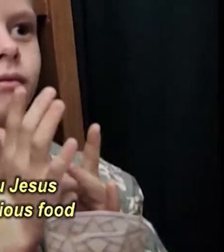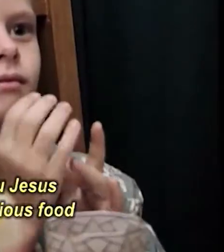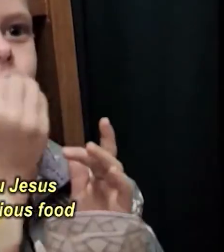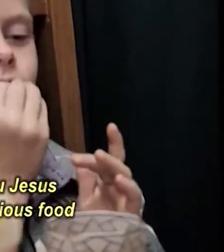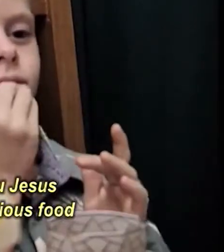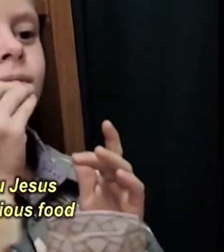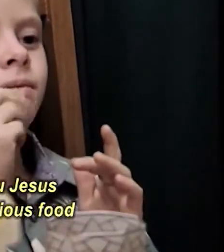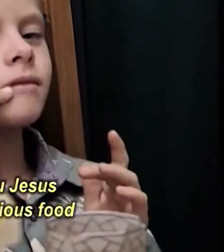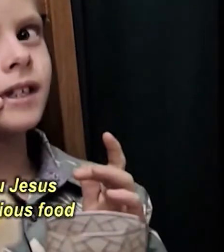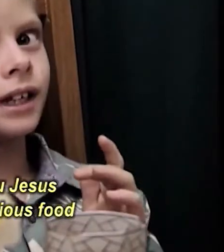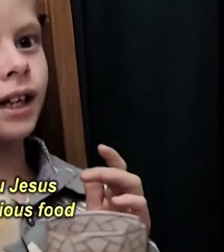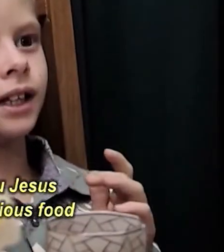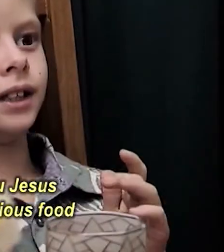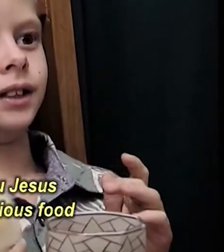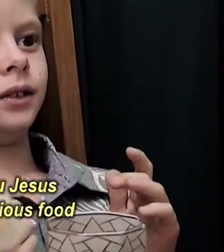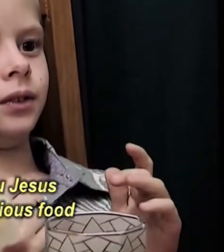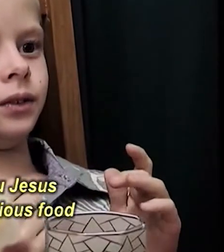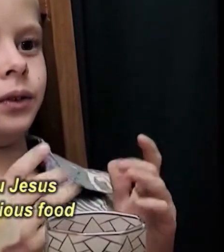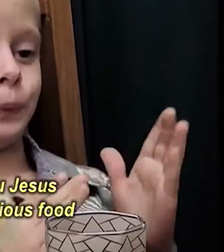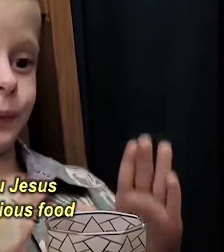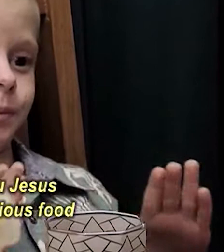Thank you, Jesus, for the delicious food.